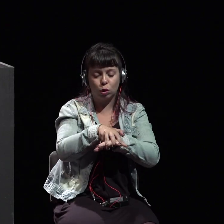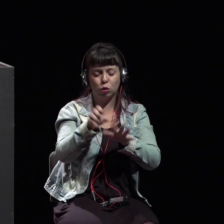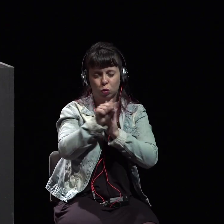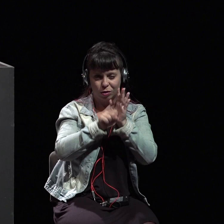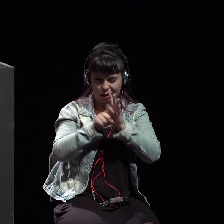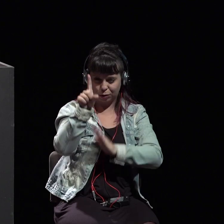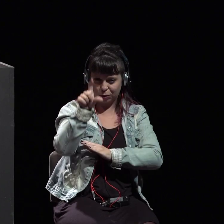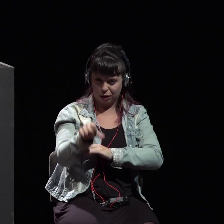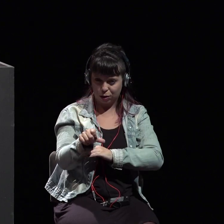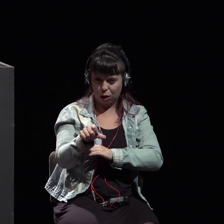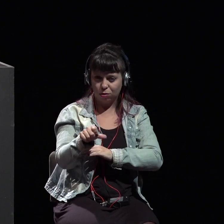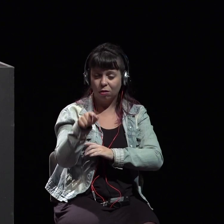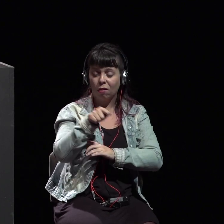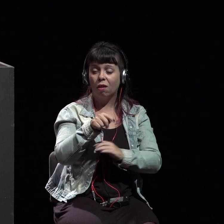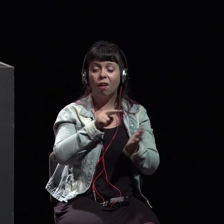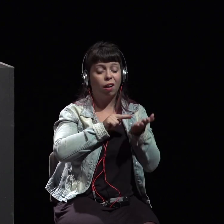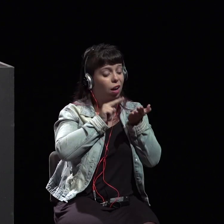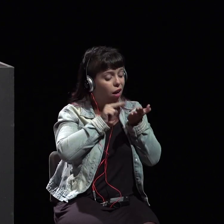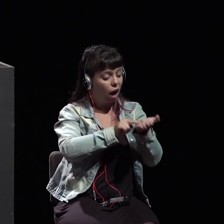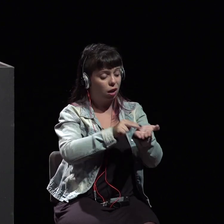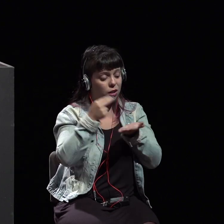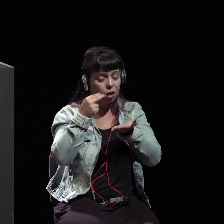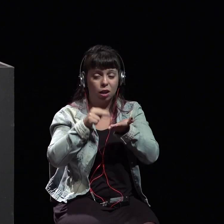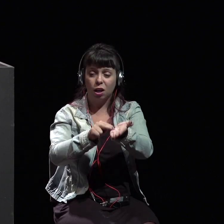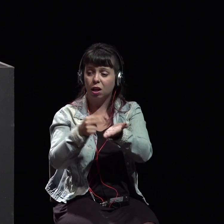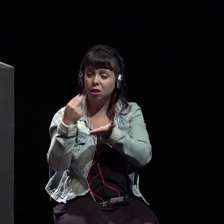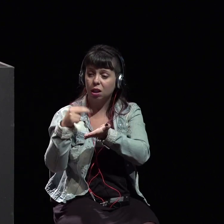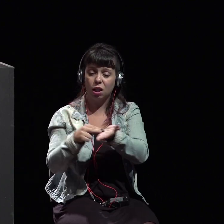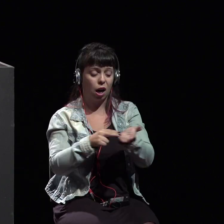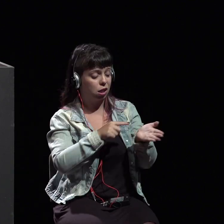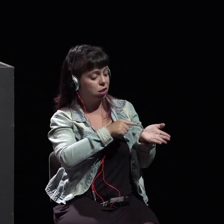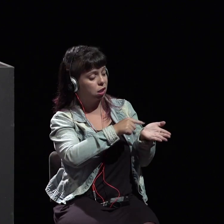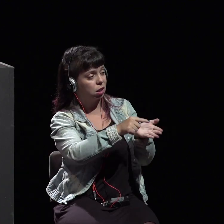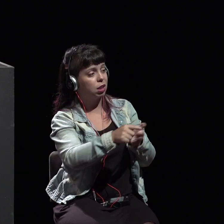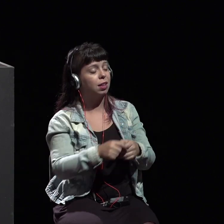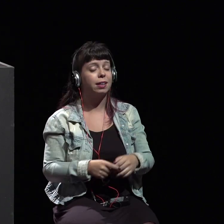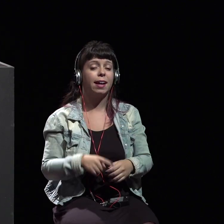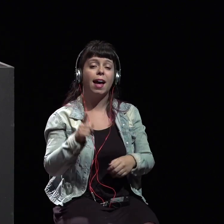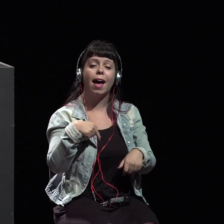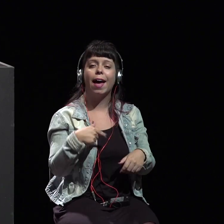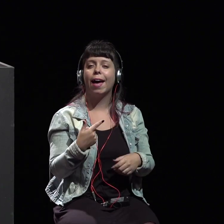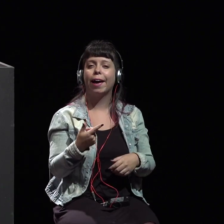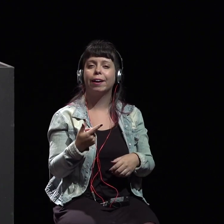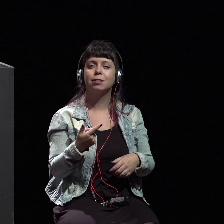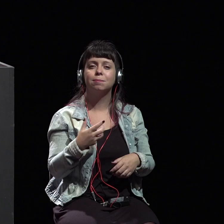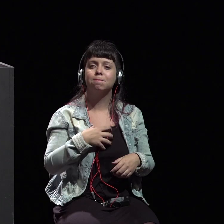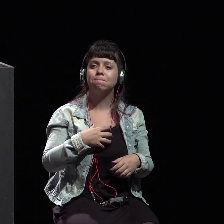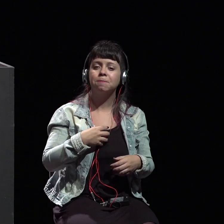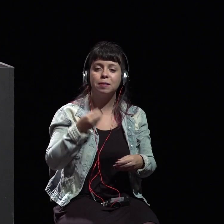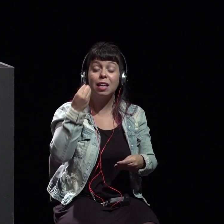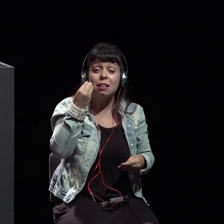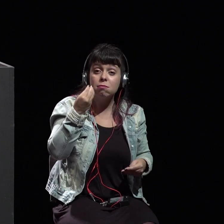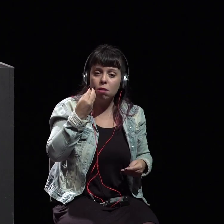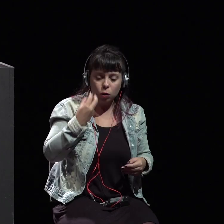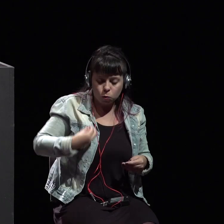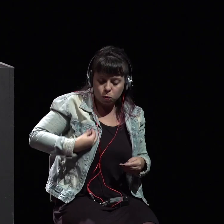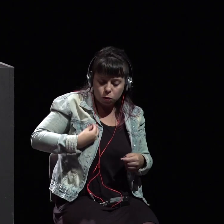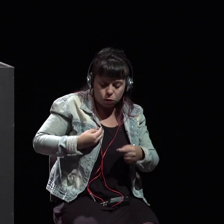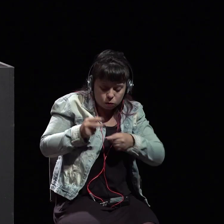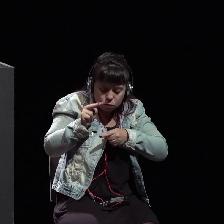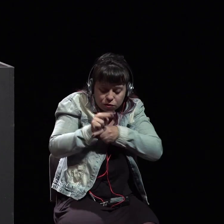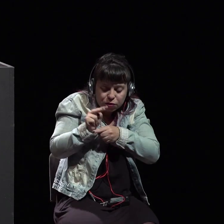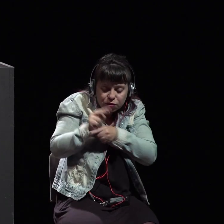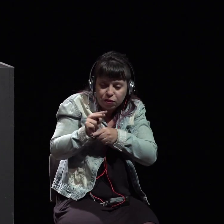and writer Gerald Visner, but taken up by many thereafter. I suspect this term is familiar to most in the room, but just in case,